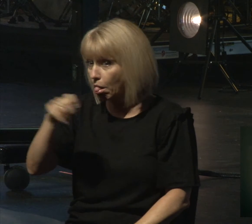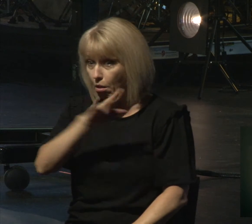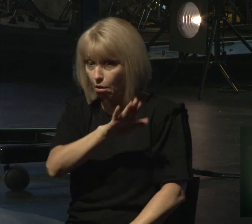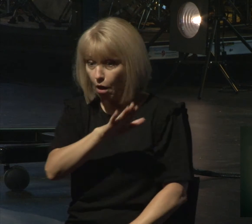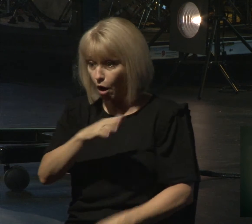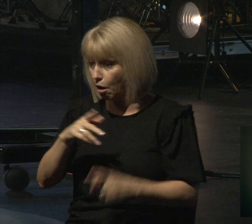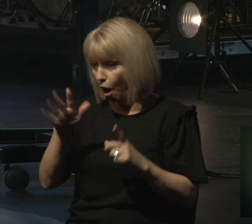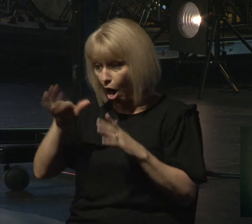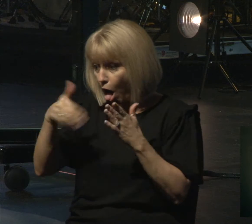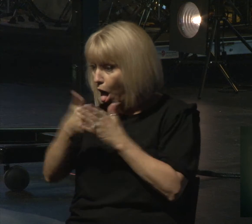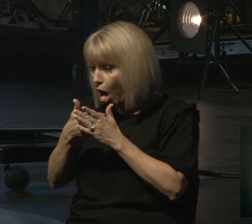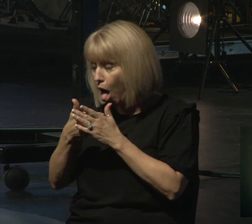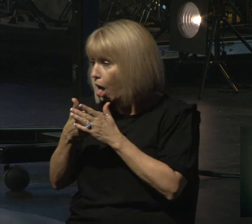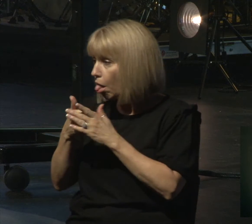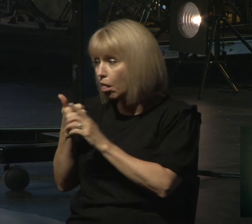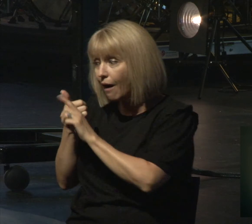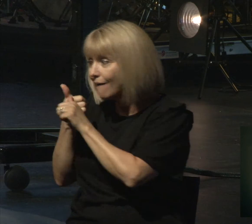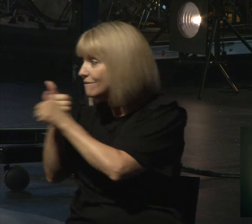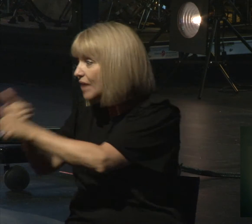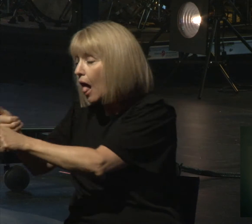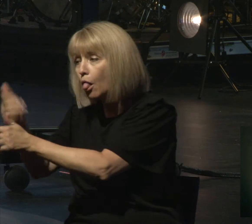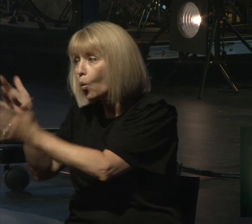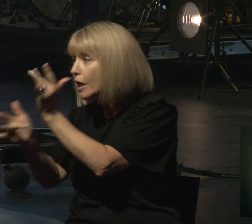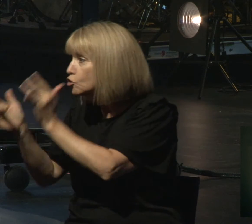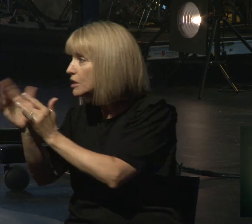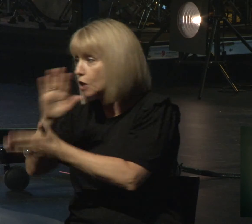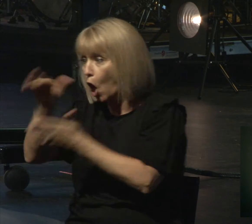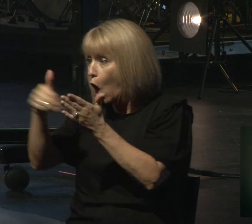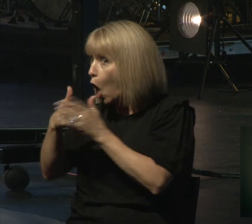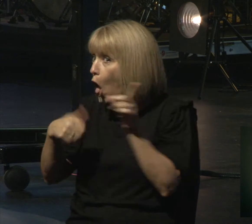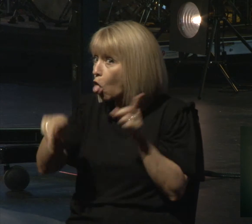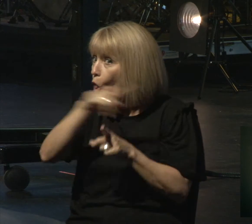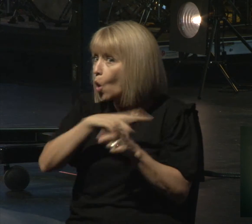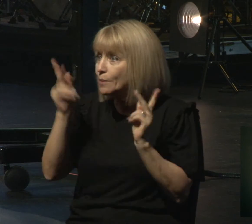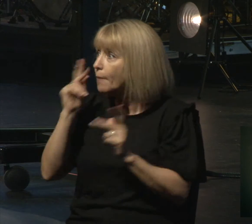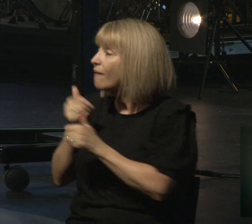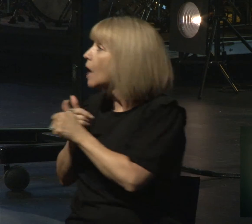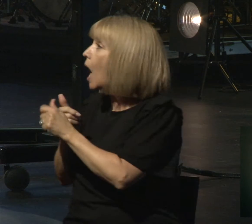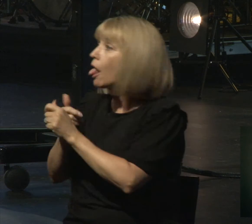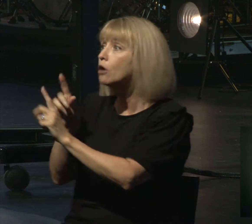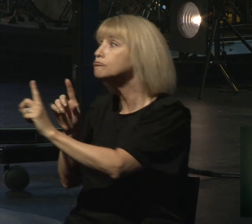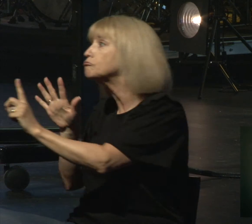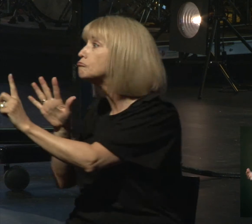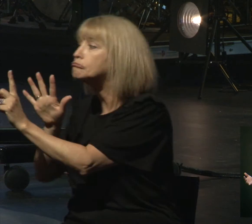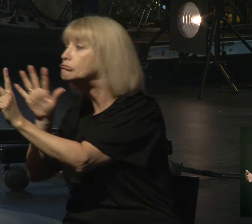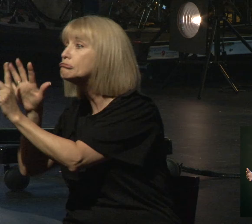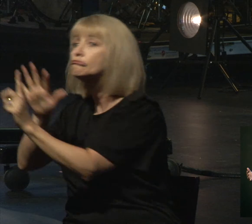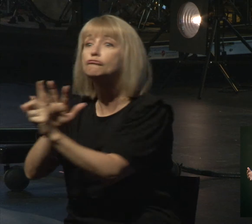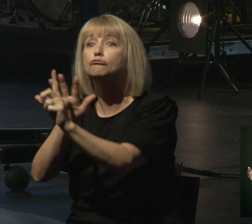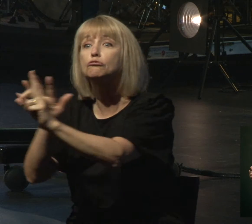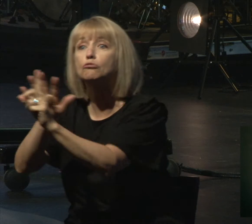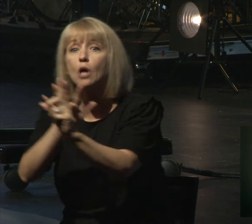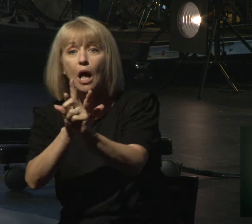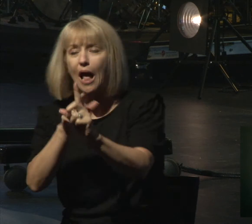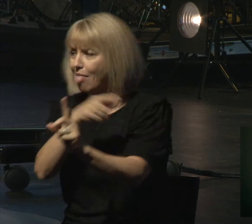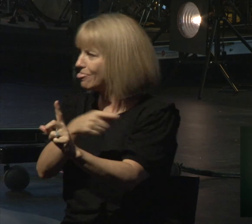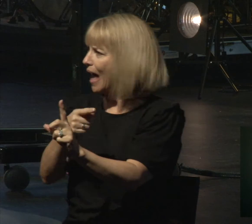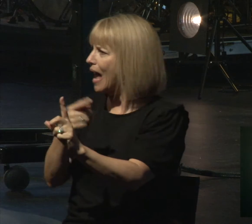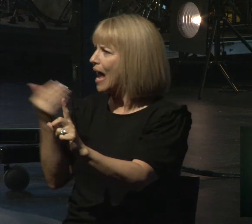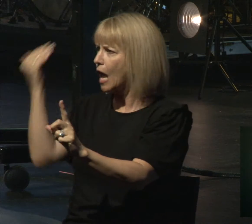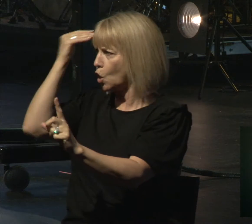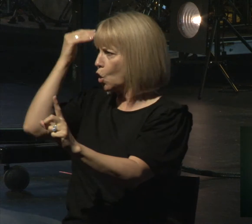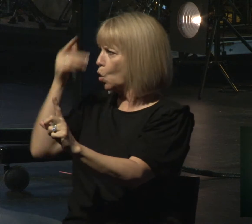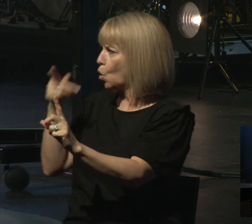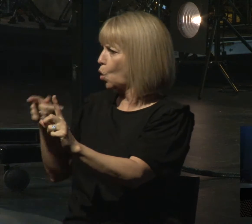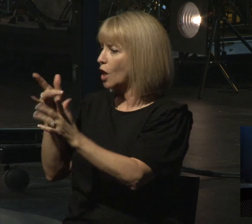were all walking behind Jesus. They heard Jesus' teachings. They saw what Jesus did. They were familiar with Jesus. You know what